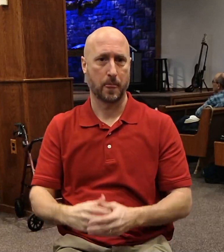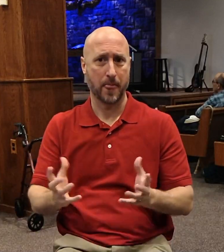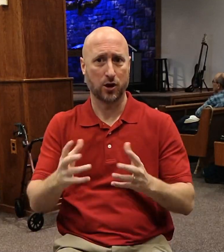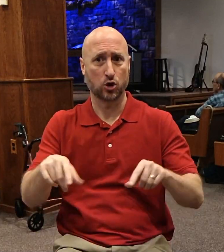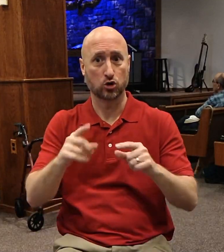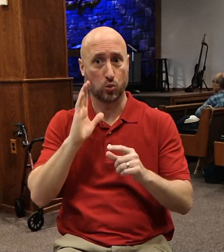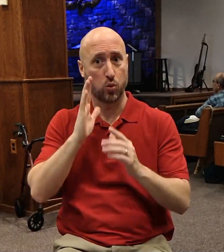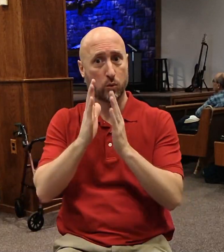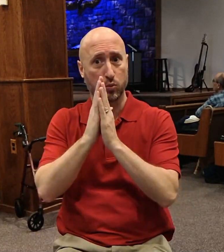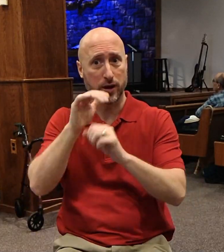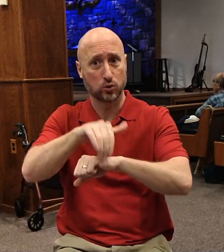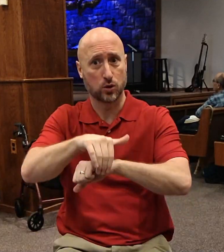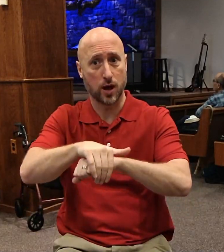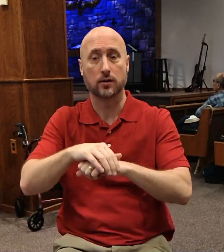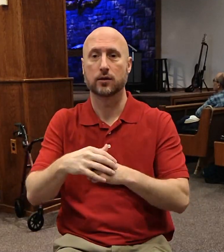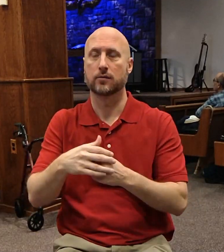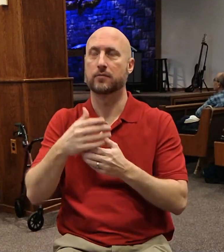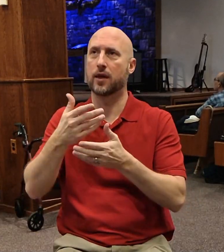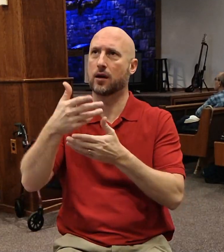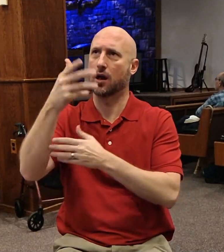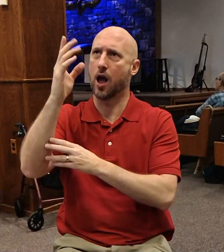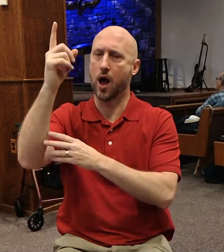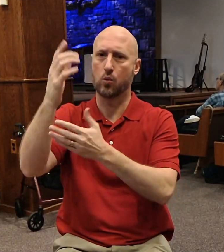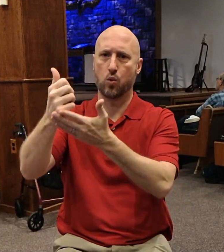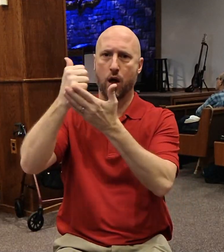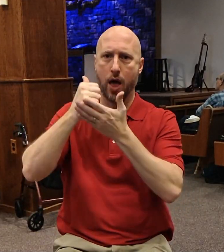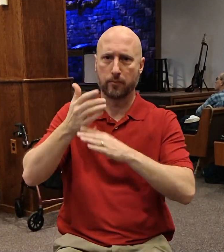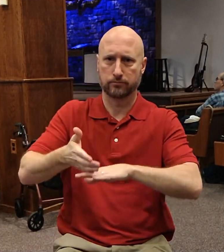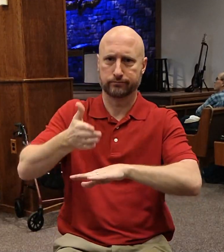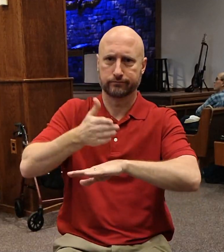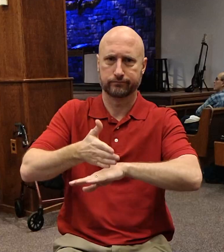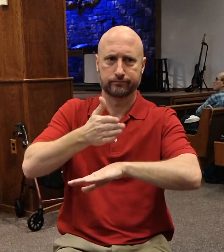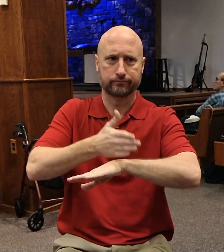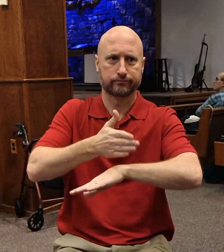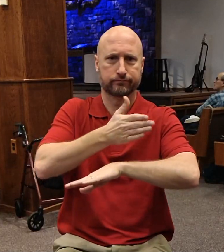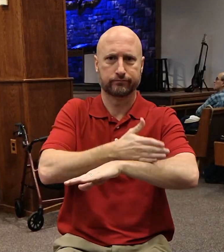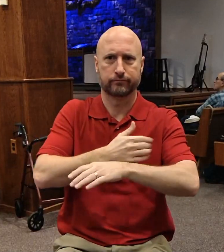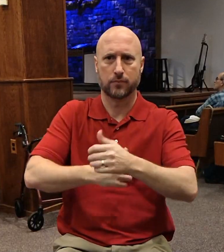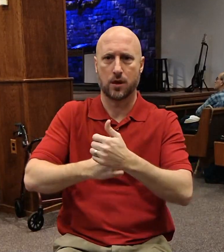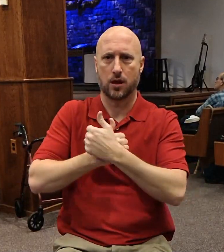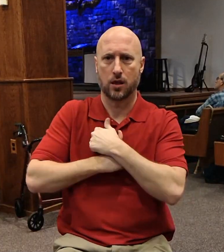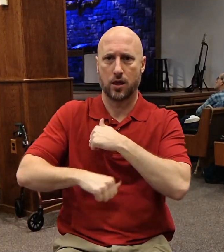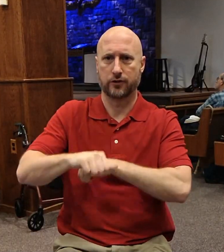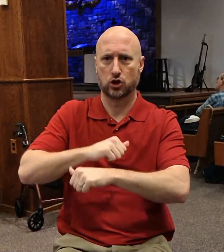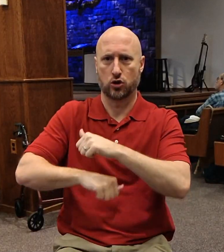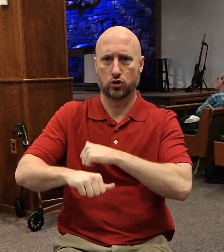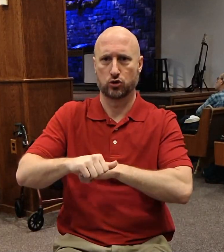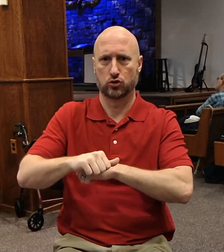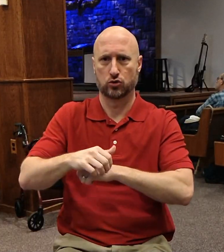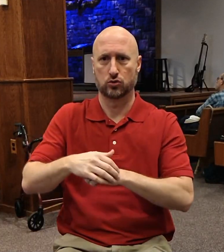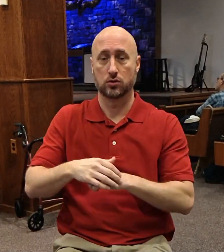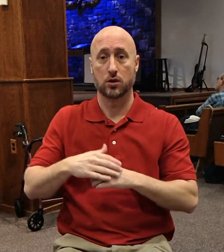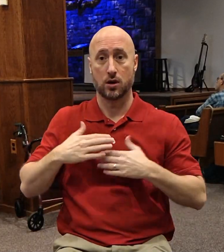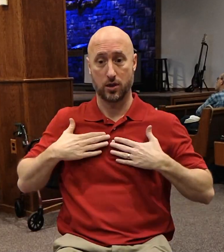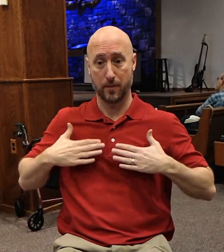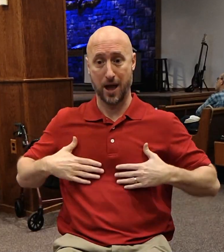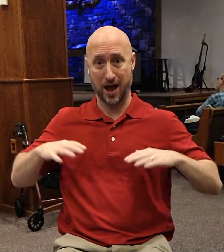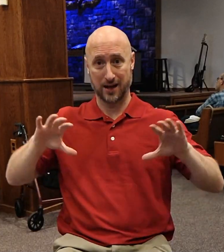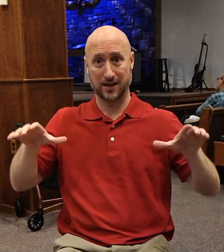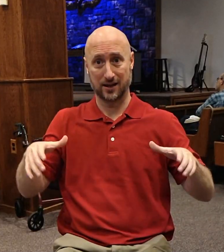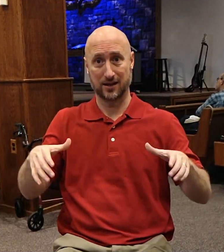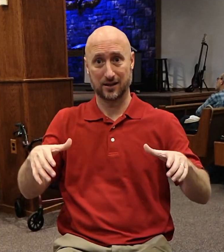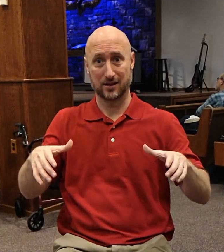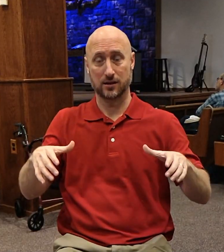that God would make us better at this the body builds itself up in love every joint every ligament supplies